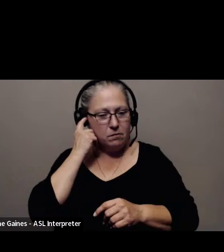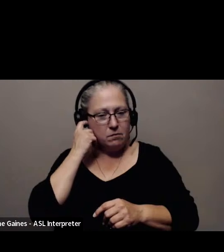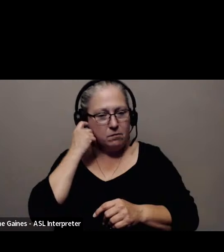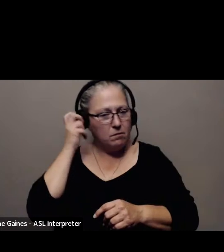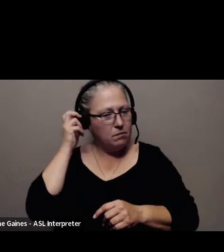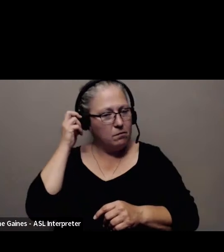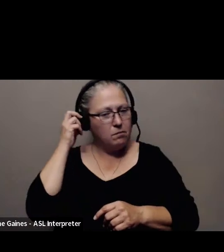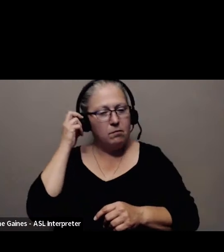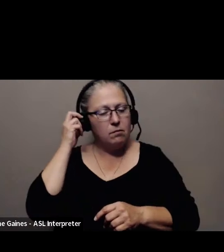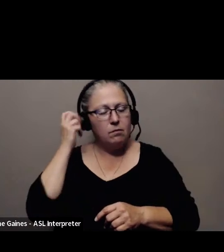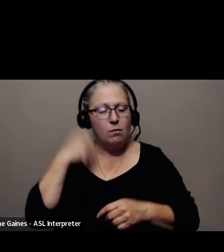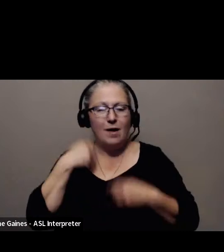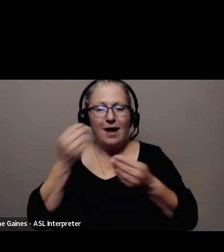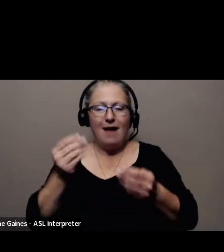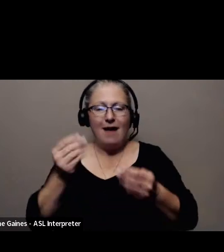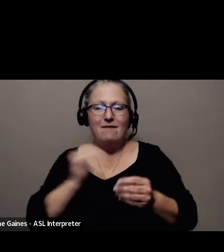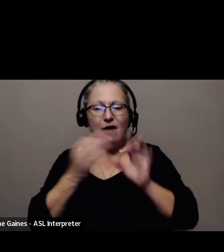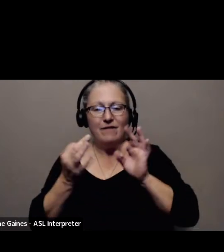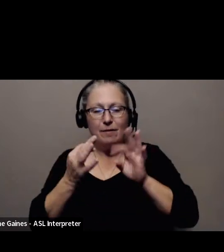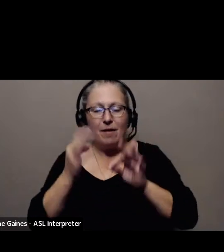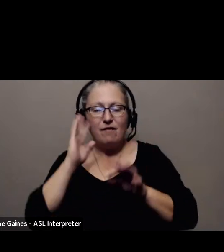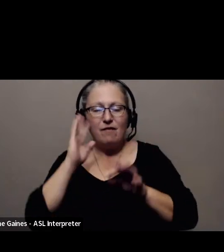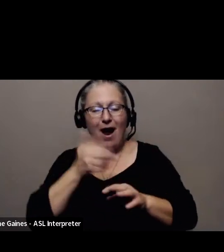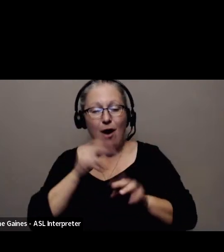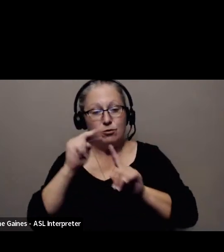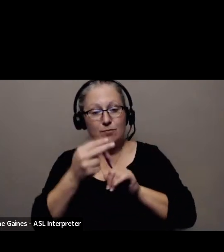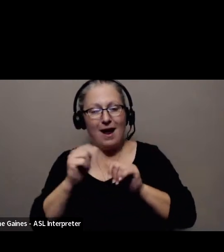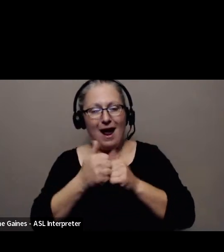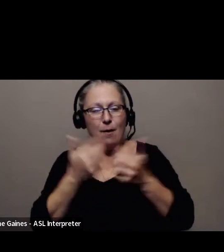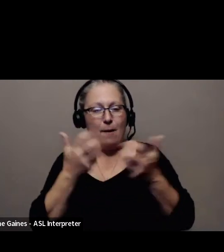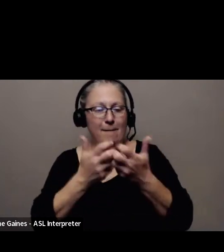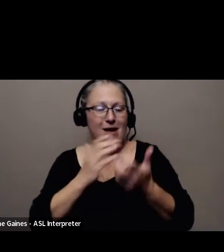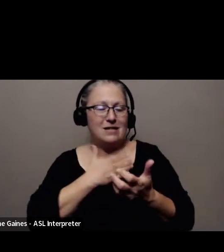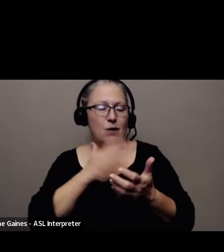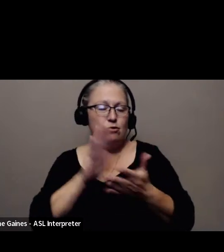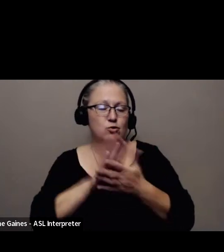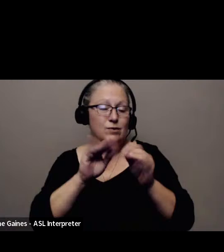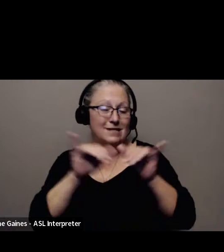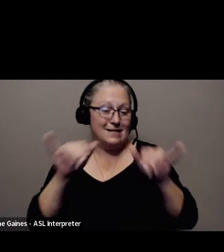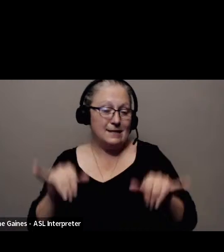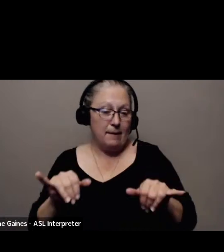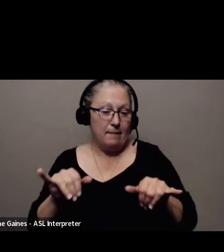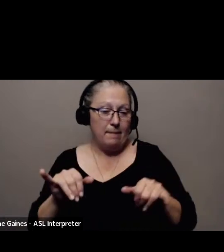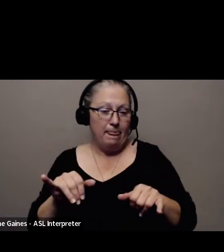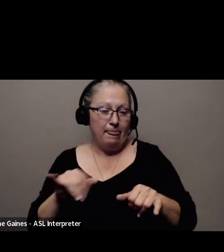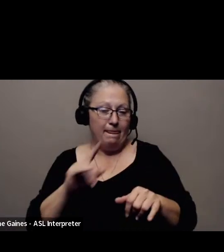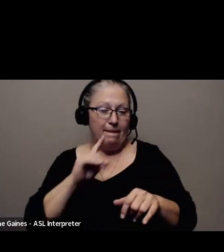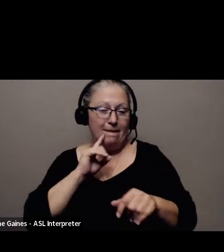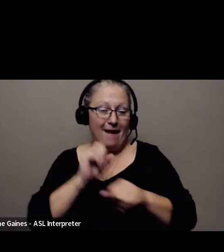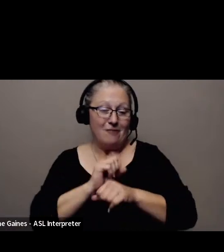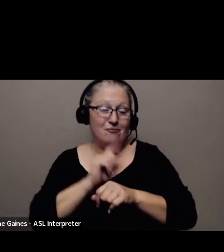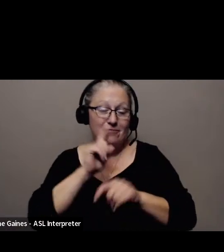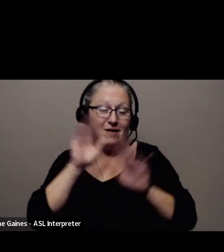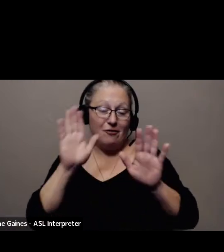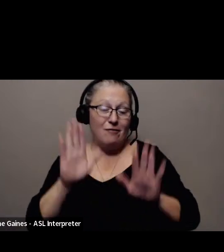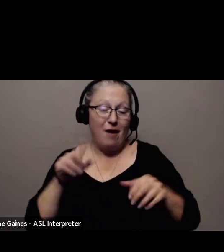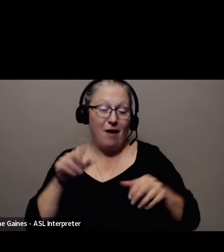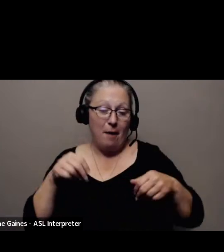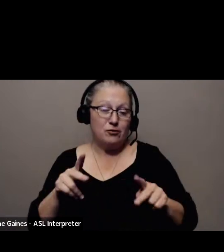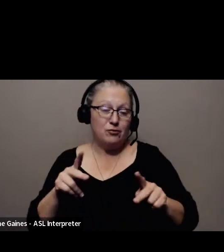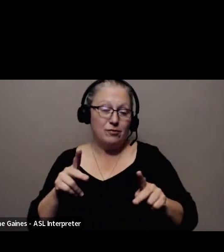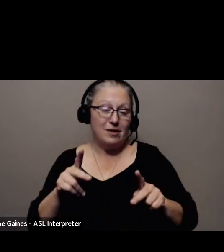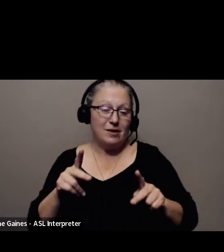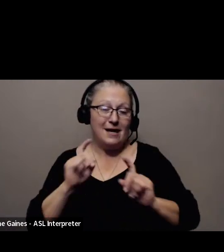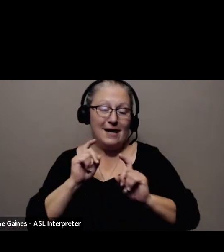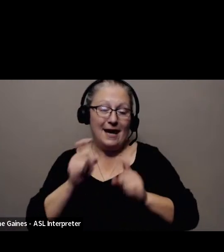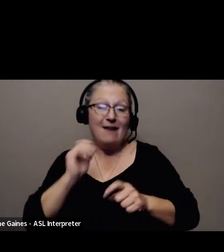inputs about like our perspective and how it like matches our school system. So it was actually a great opportunity to like give